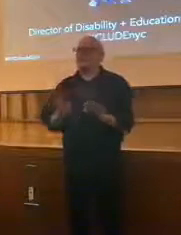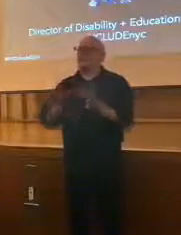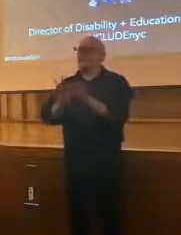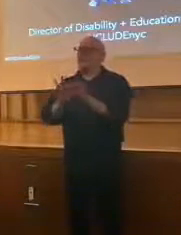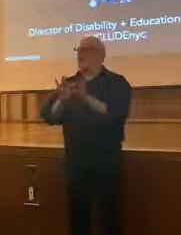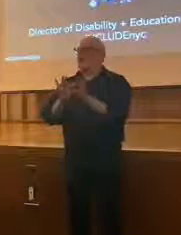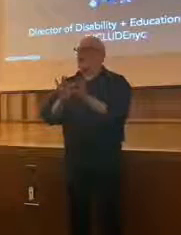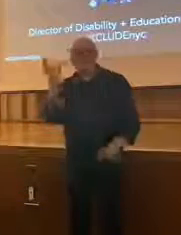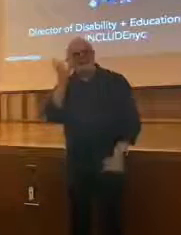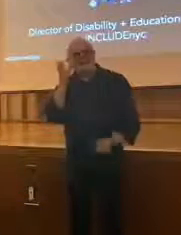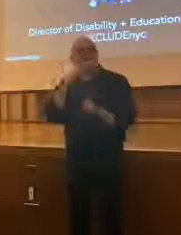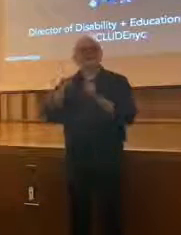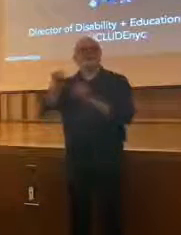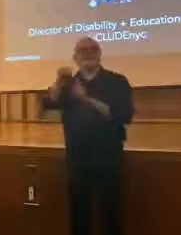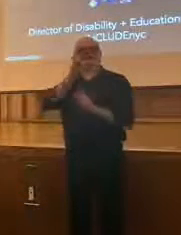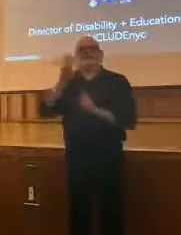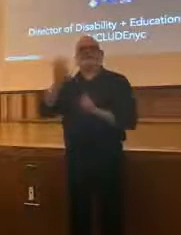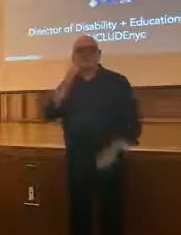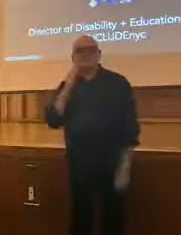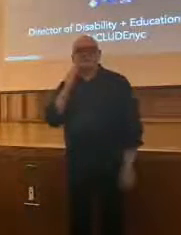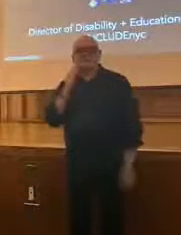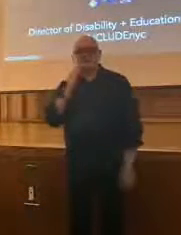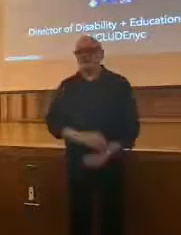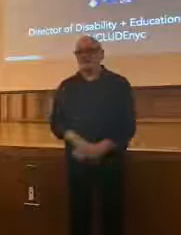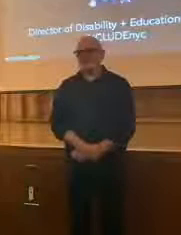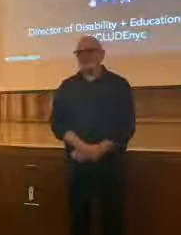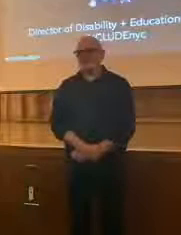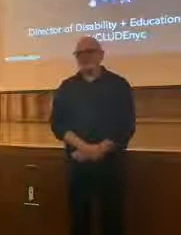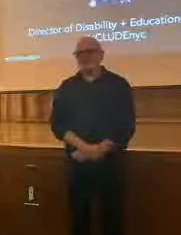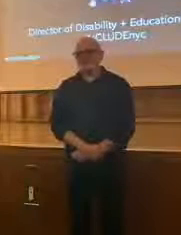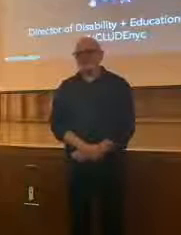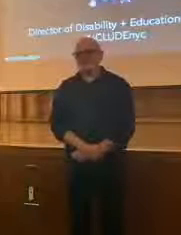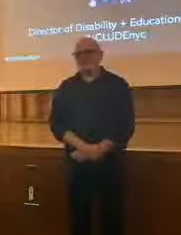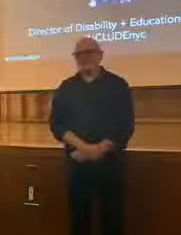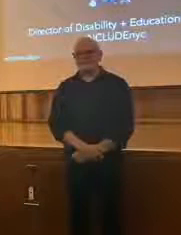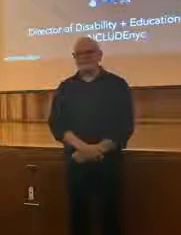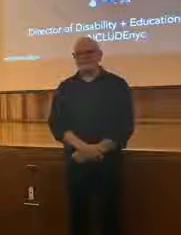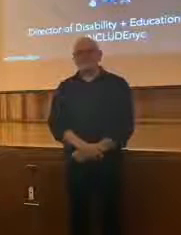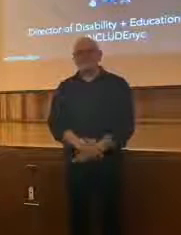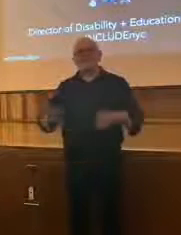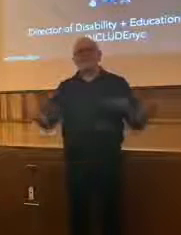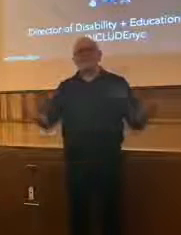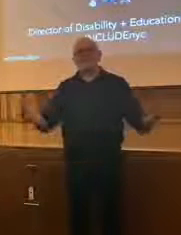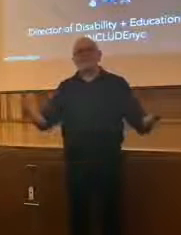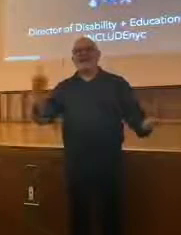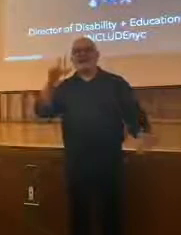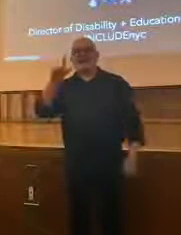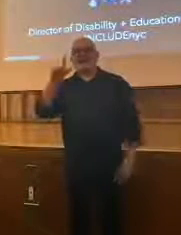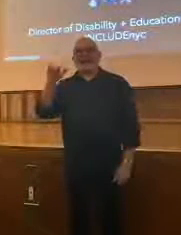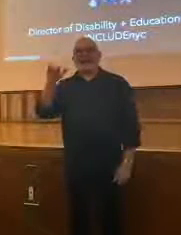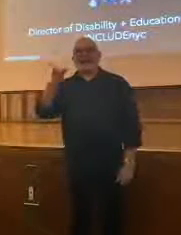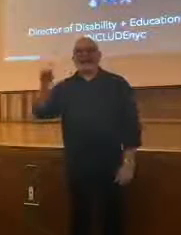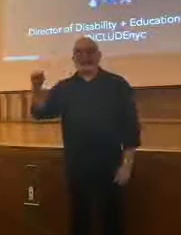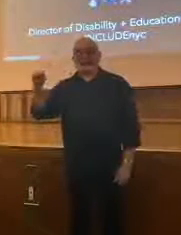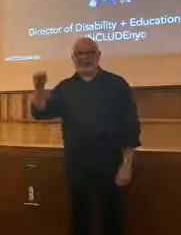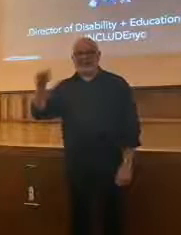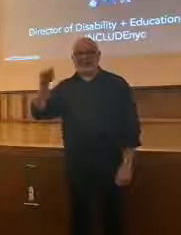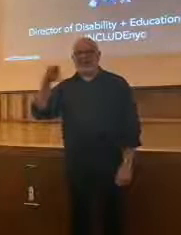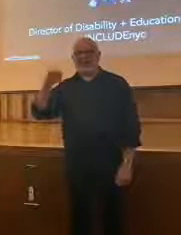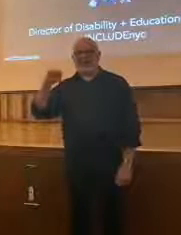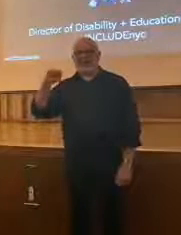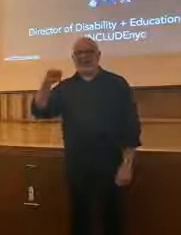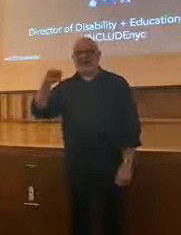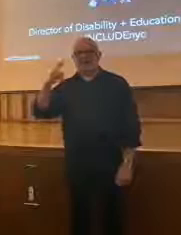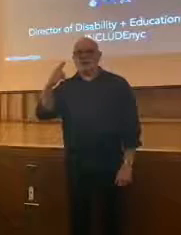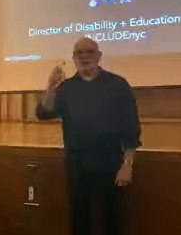show. We have our keynote speaker, Lynn Wehrman. She's the founder and president of WeCo Accessibility Services.